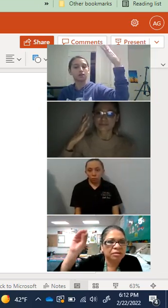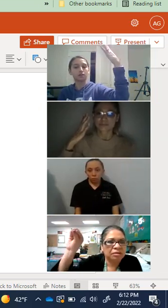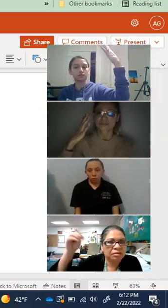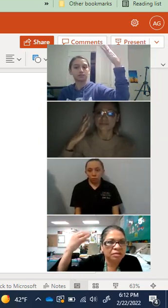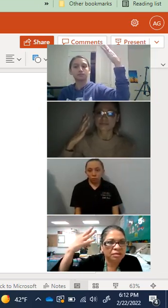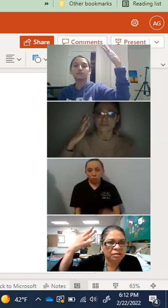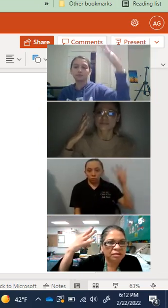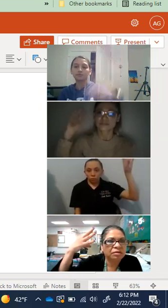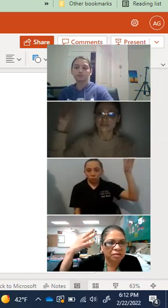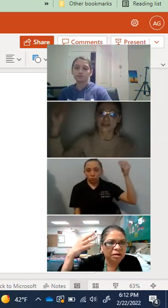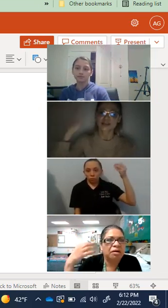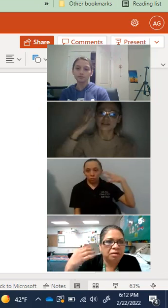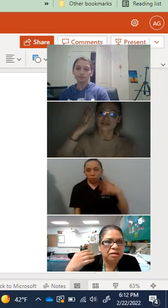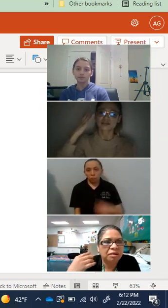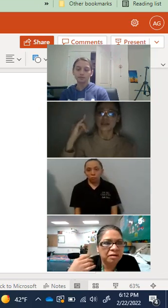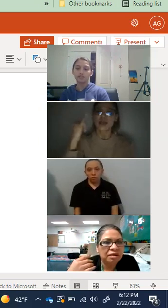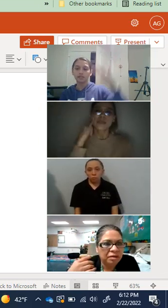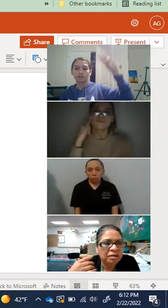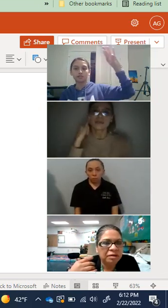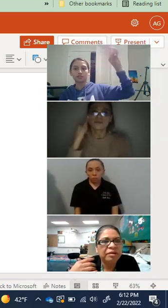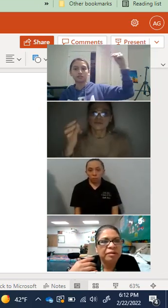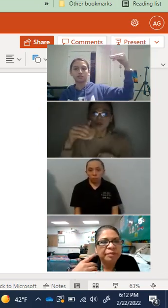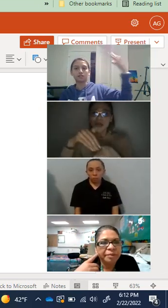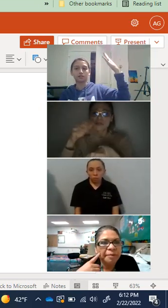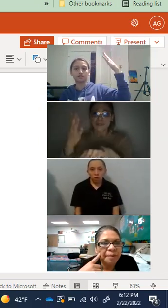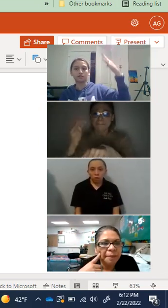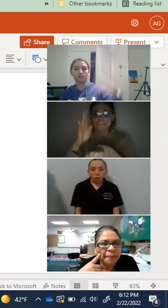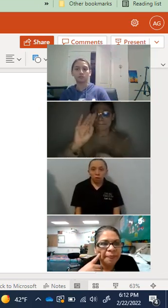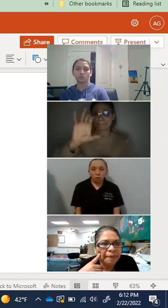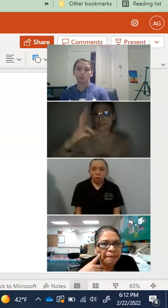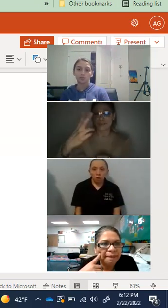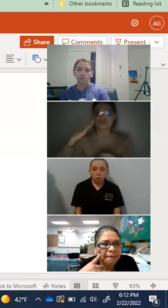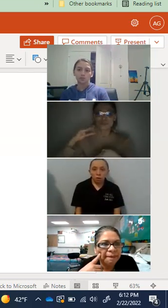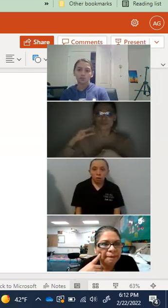Sun. Oh, Yeah, sun.